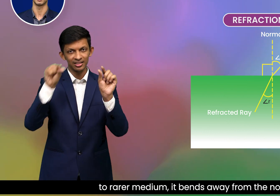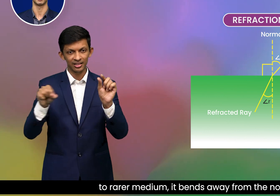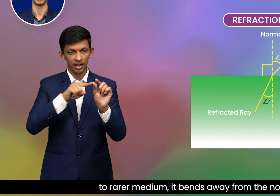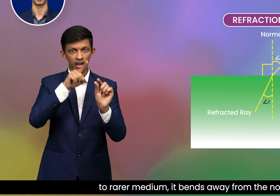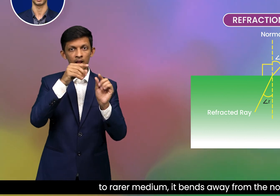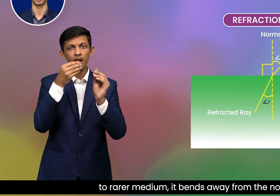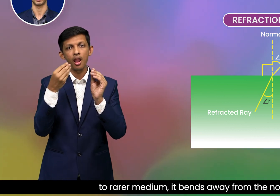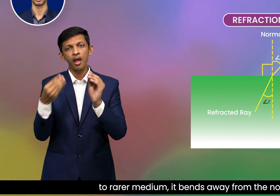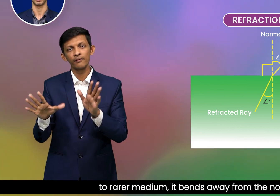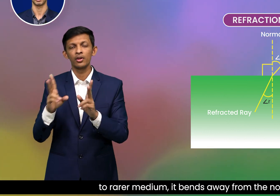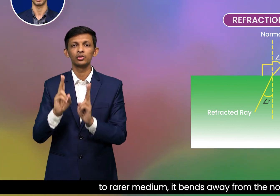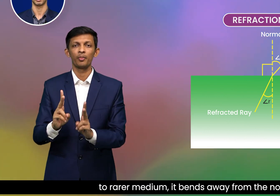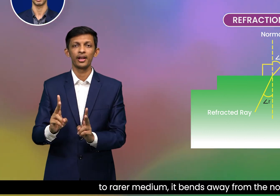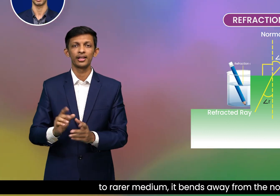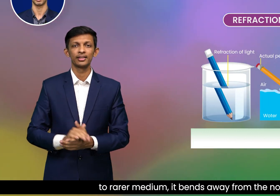normal.